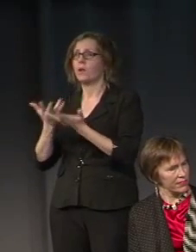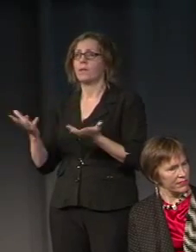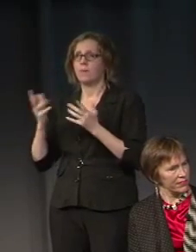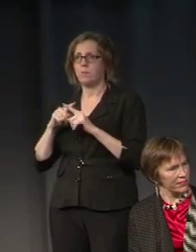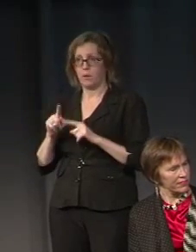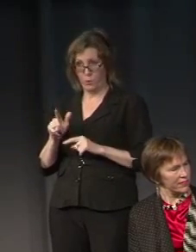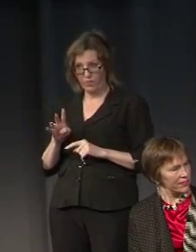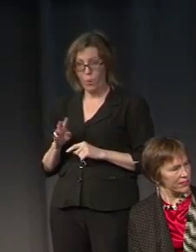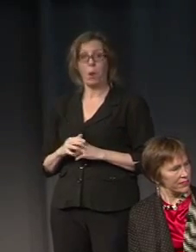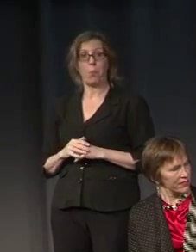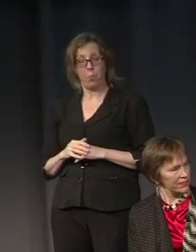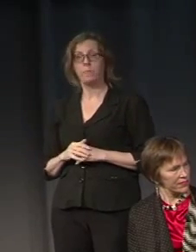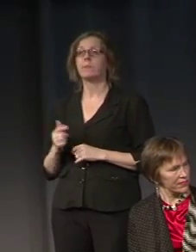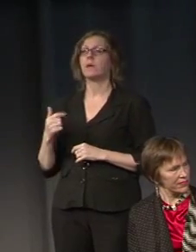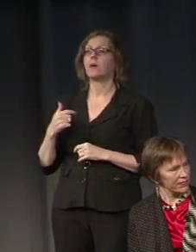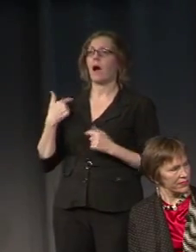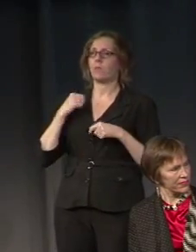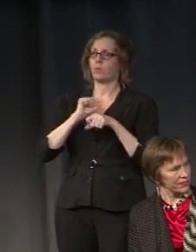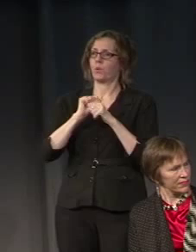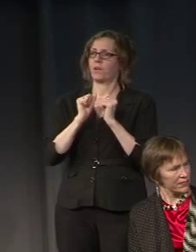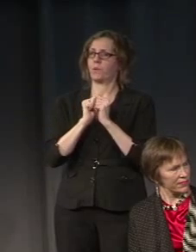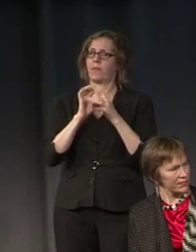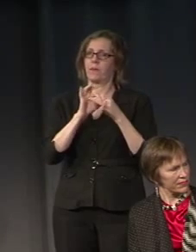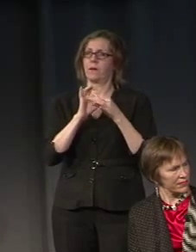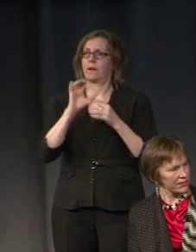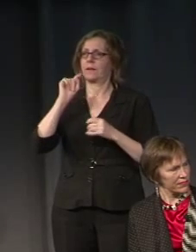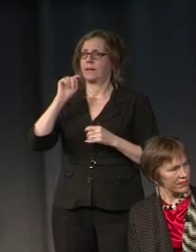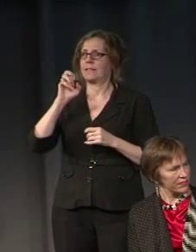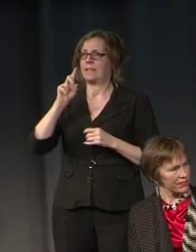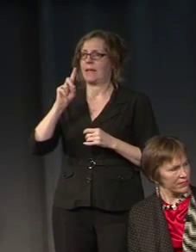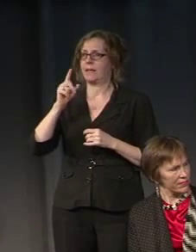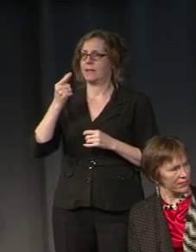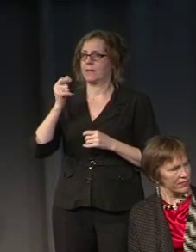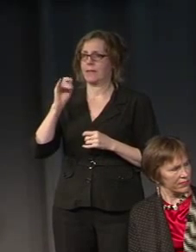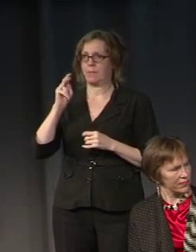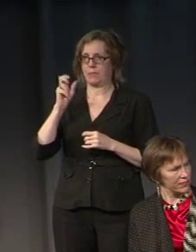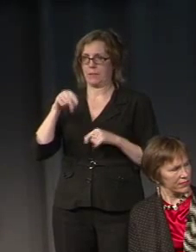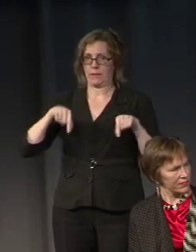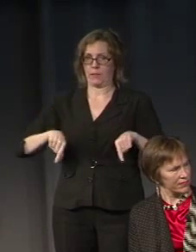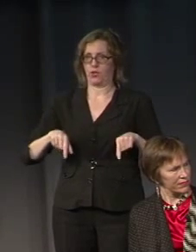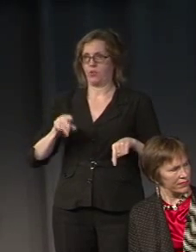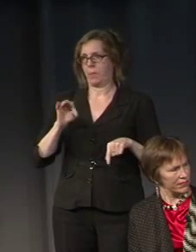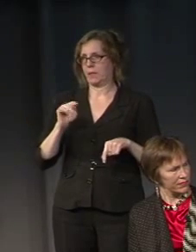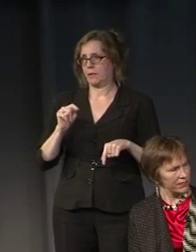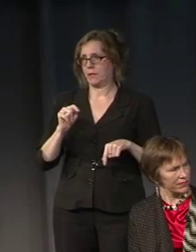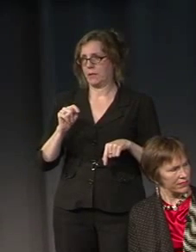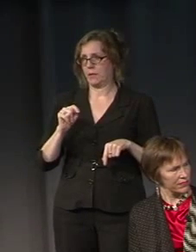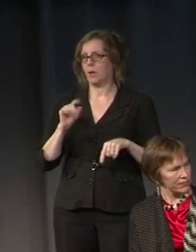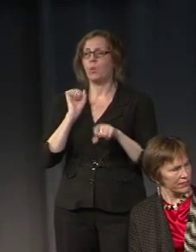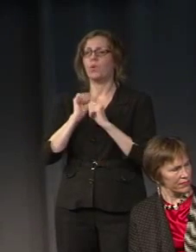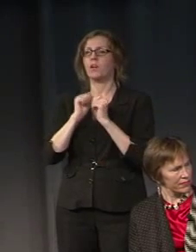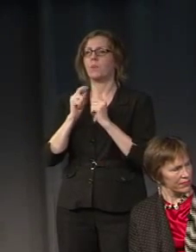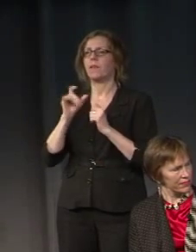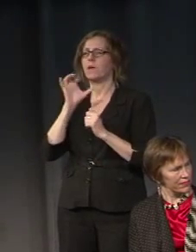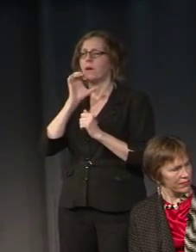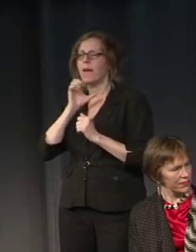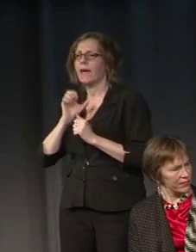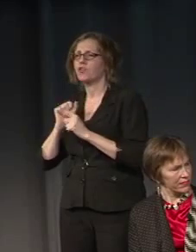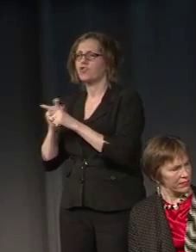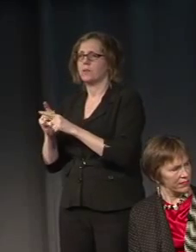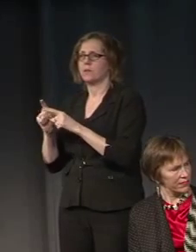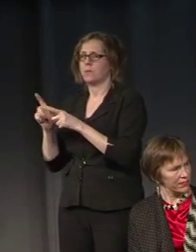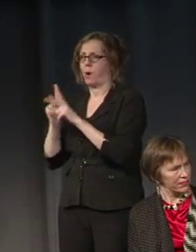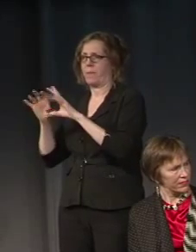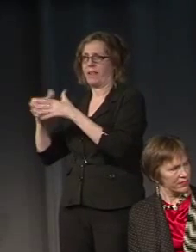been working in collaboration with Ted Gibson here at MIT with an ancient population in the Amazon